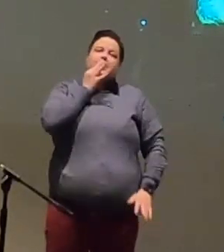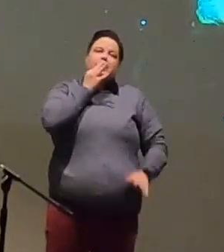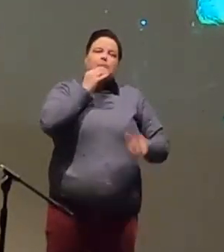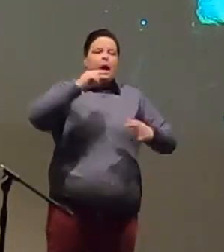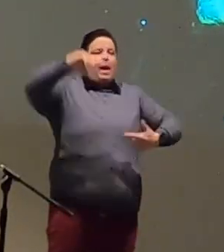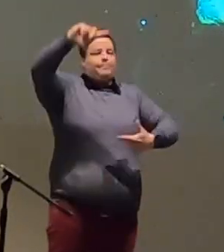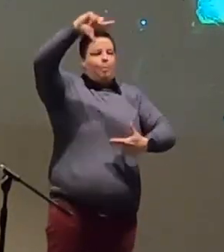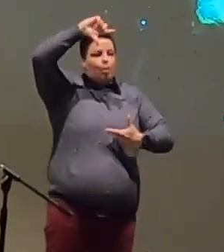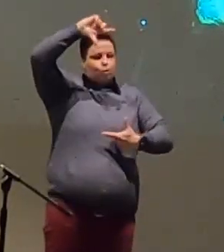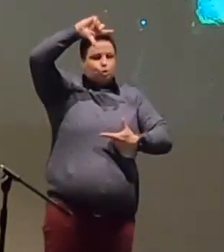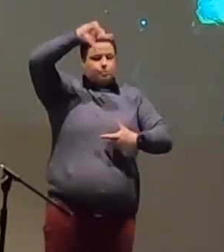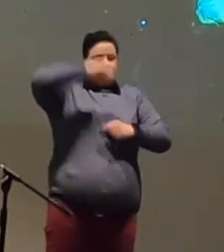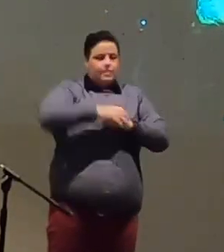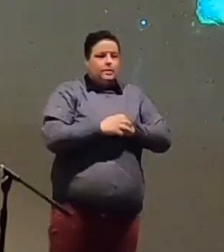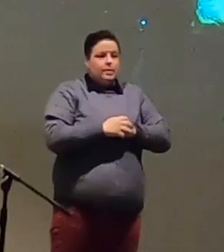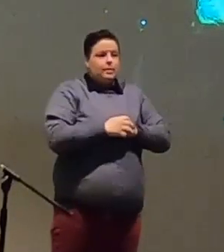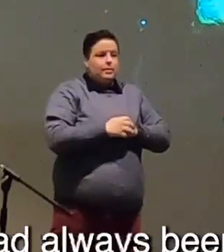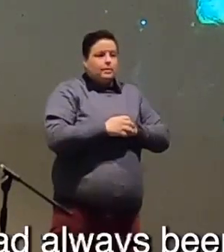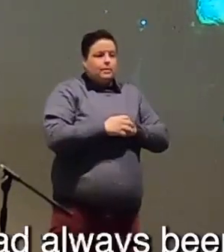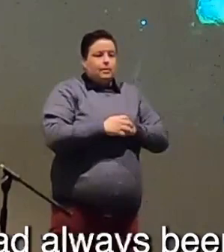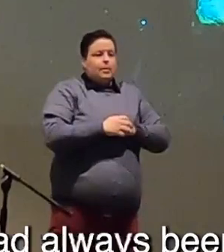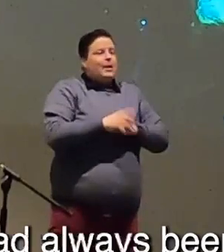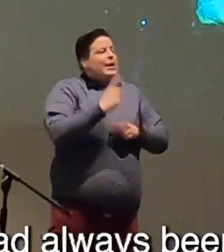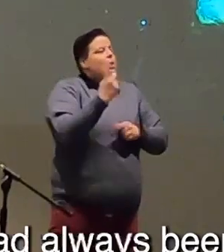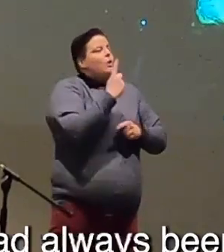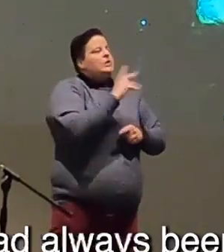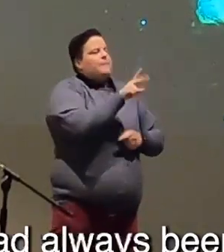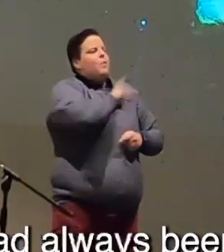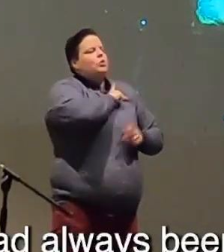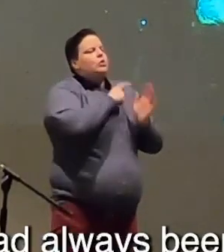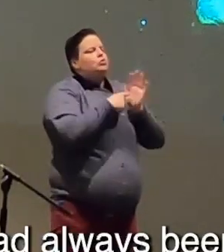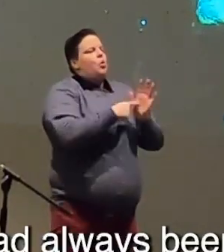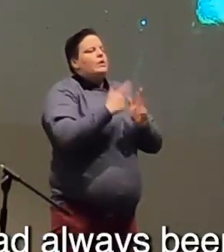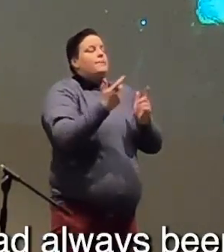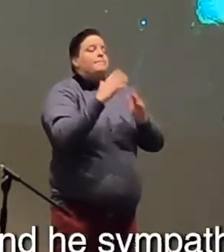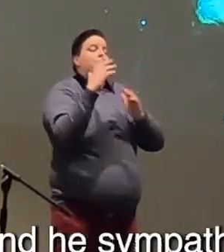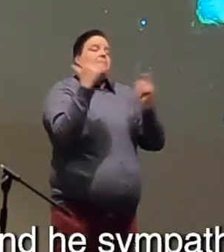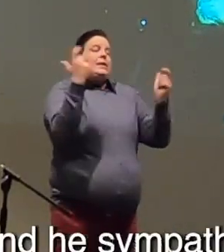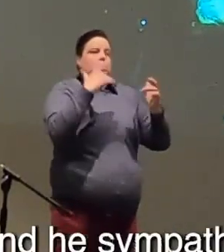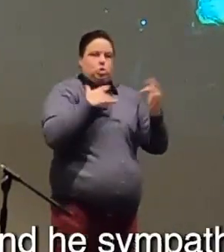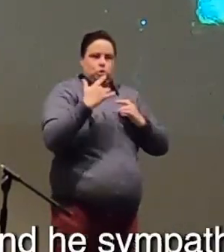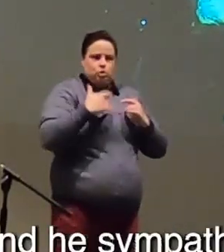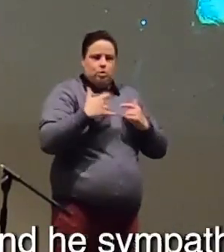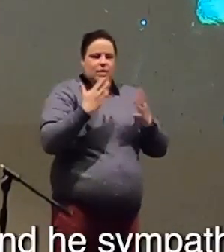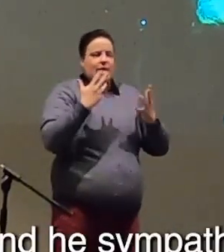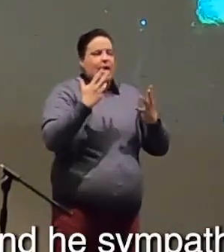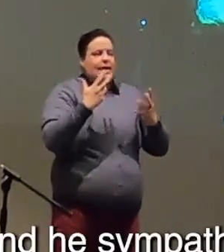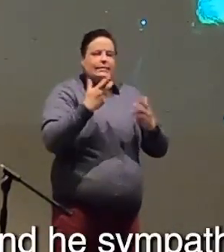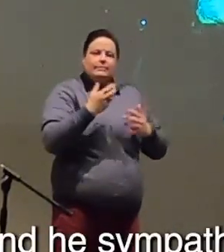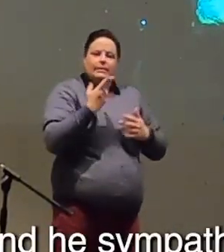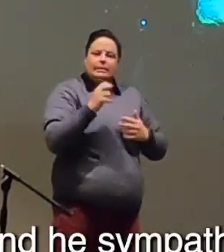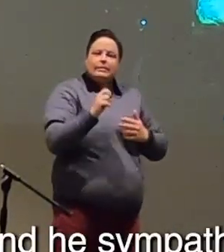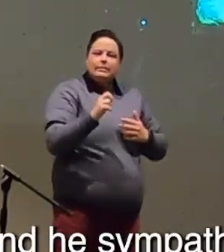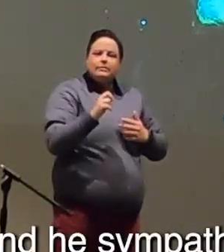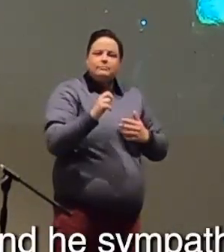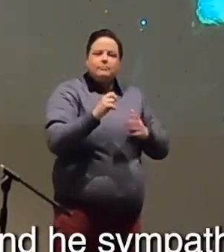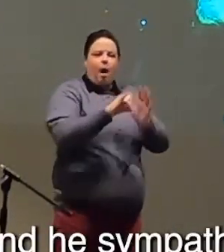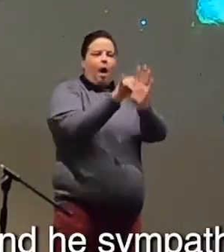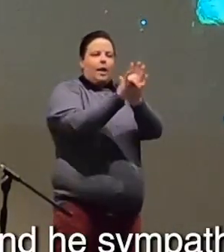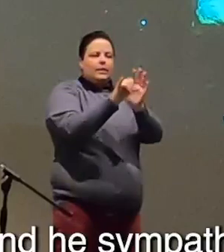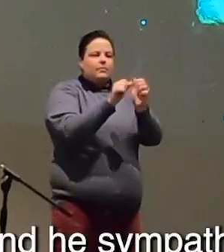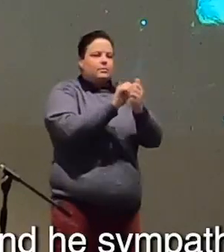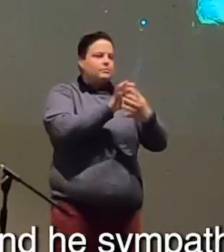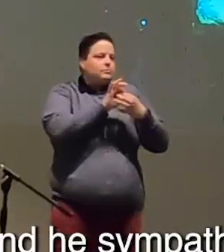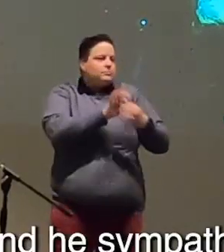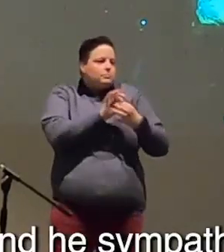The exploration of human personality had always been one of his greatest concerns, and he sympathetically identified with